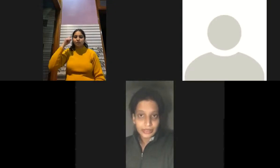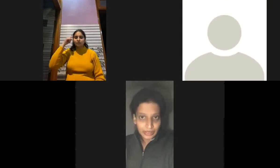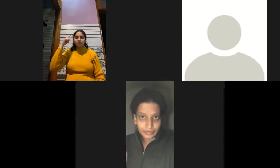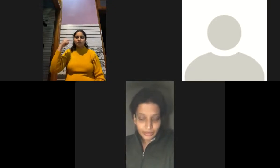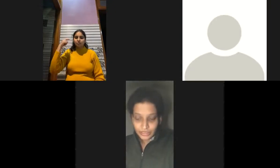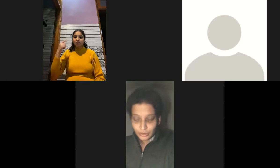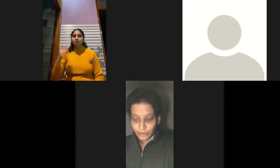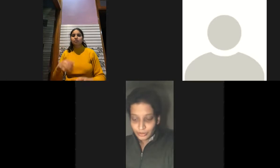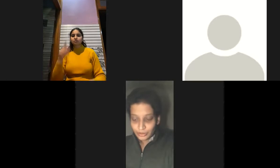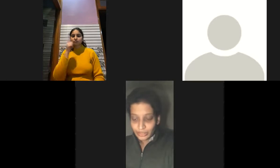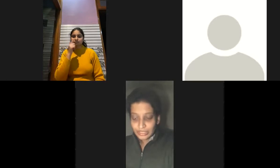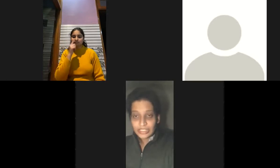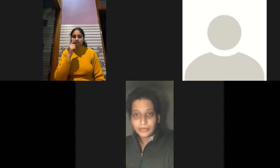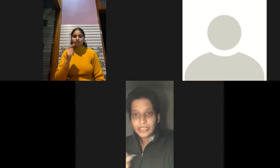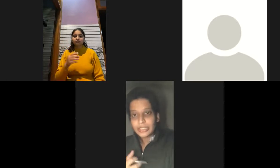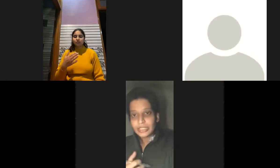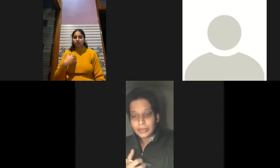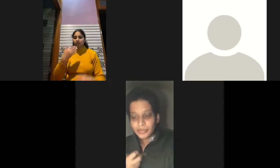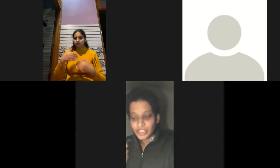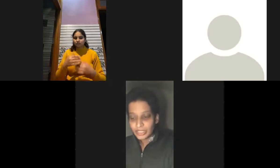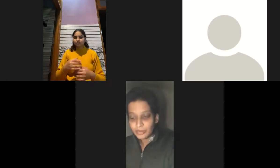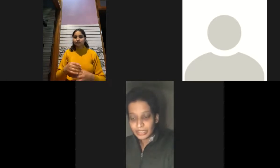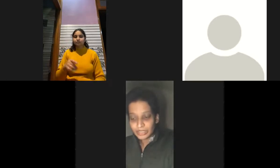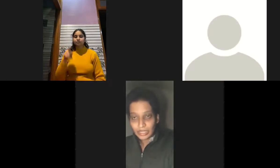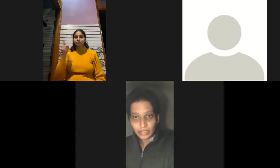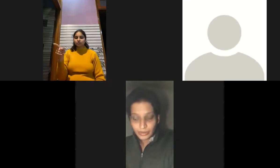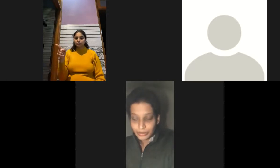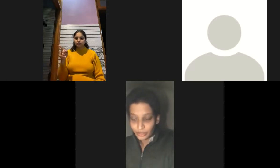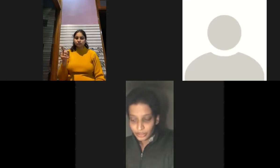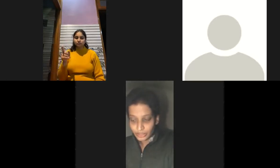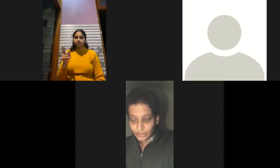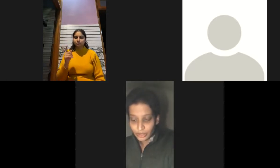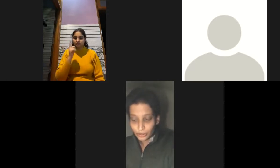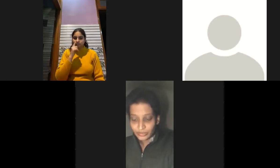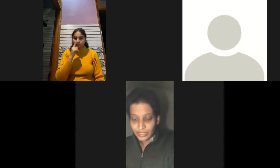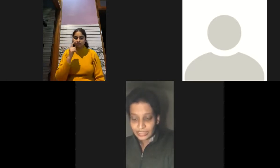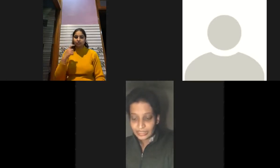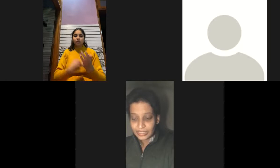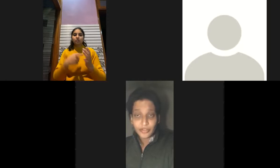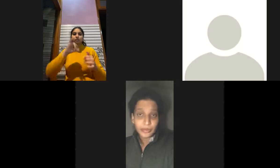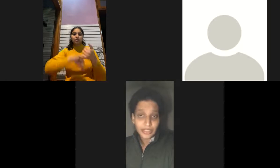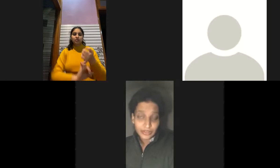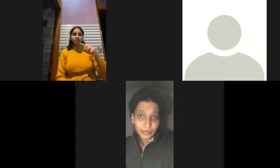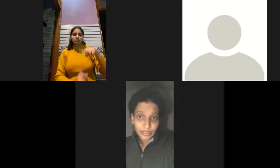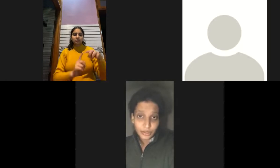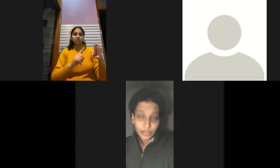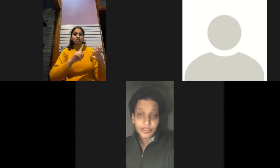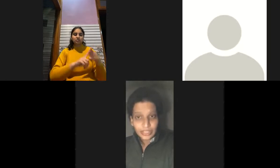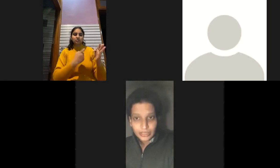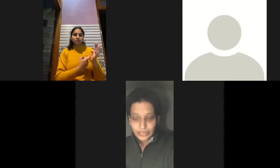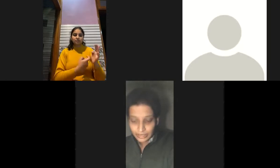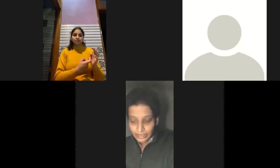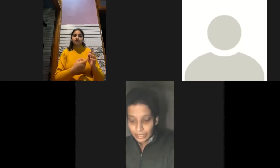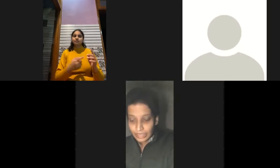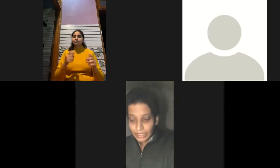that was just talked about, she is kept chained in the house by Mr. Rochester, who is widely read from the discourse of